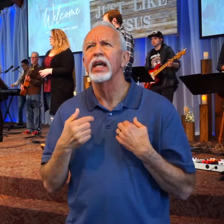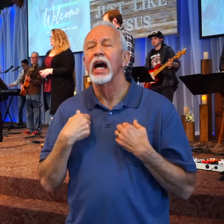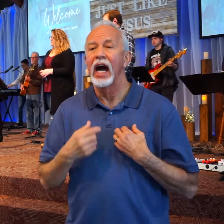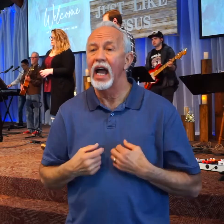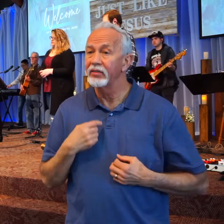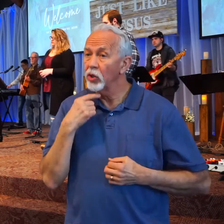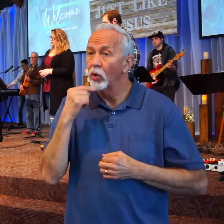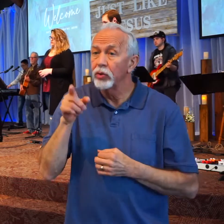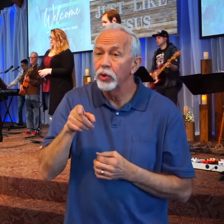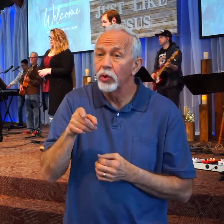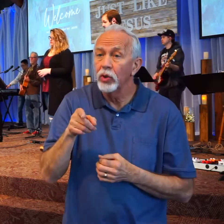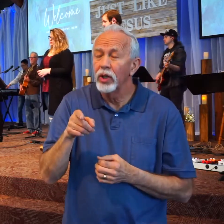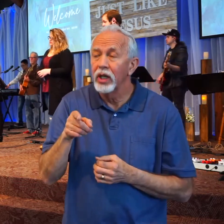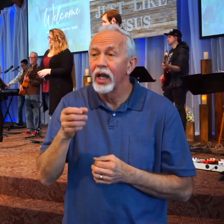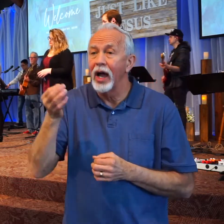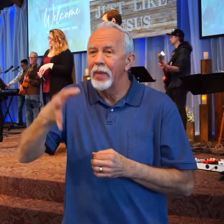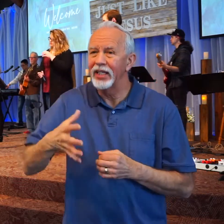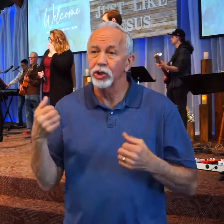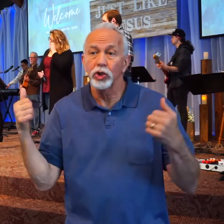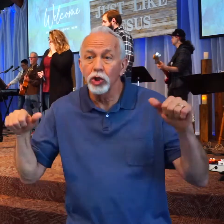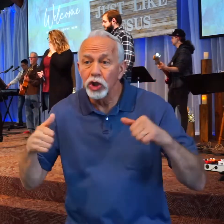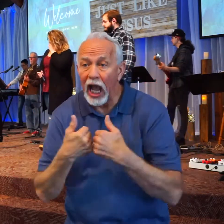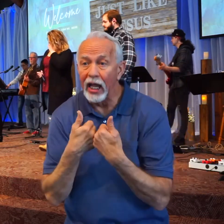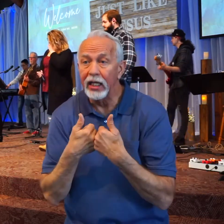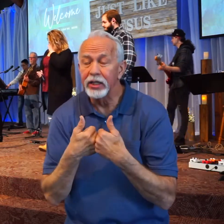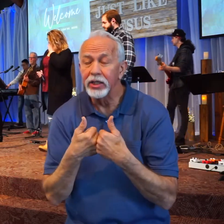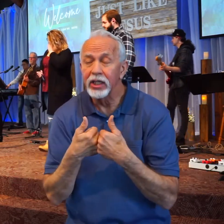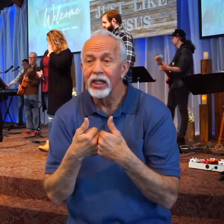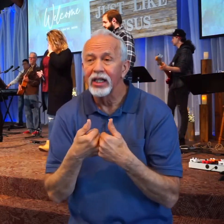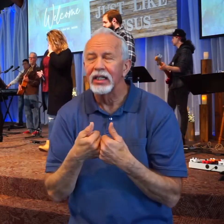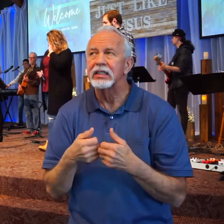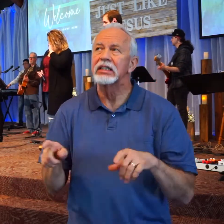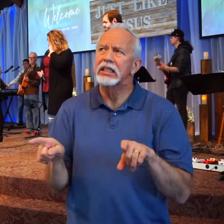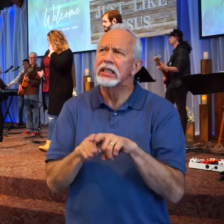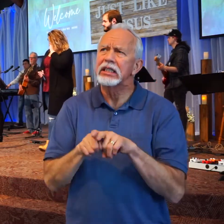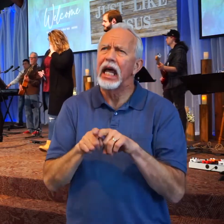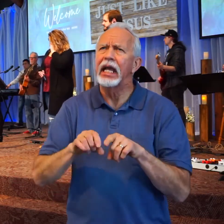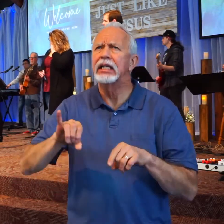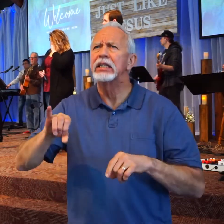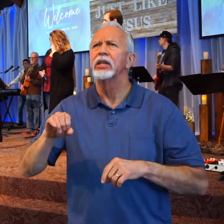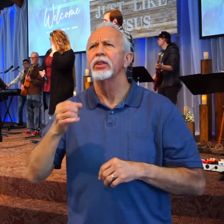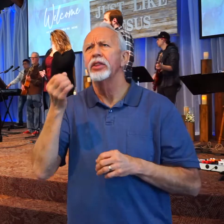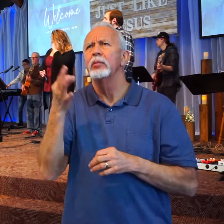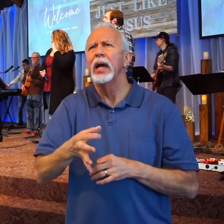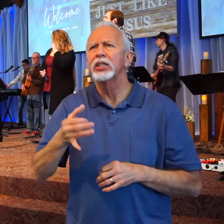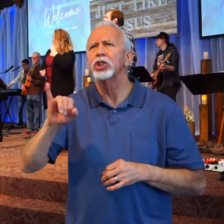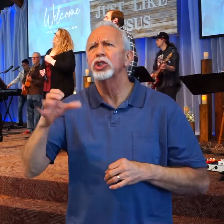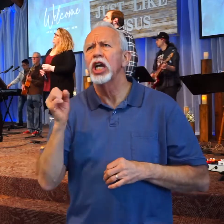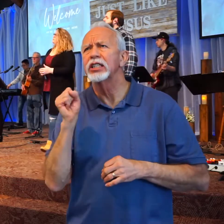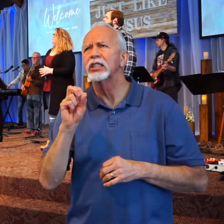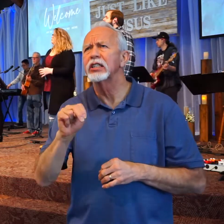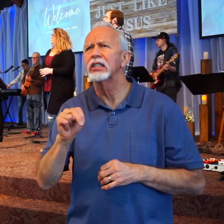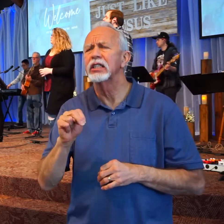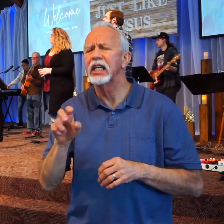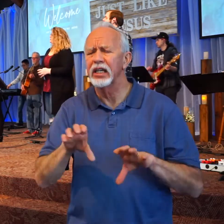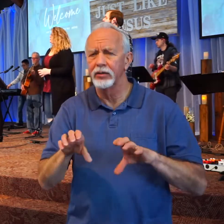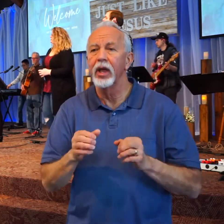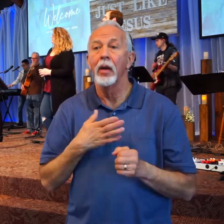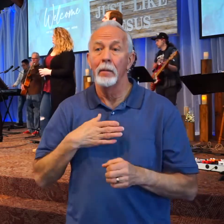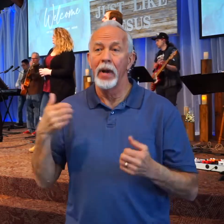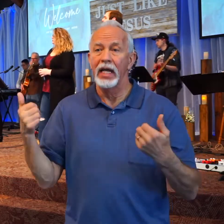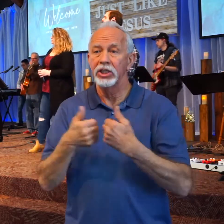issued a pastor's challenge similar to Jason issuing one for Lottie Moon. My challenge